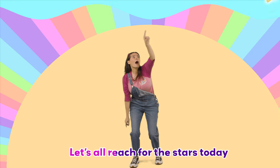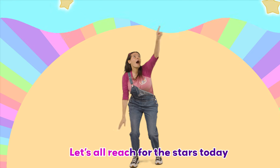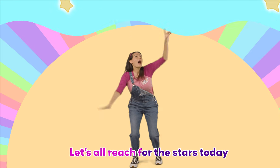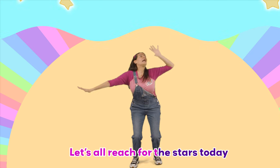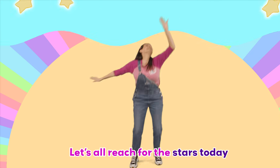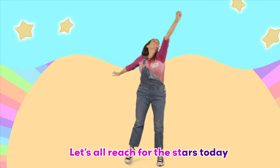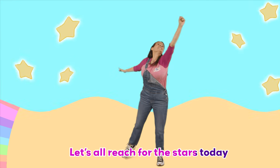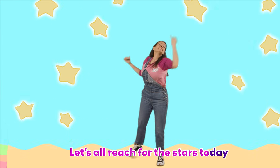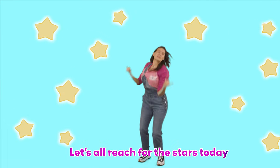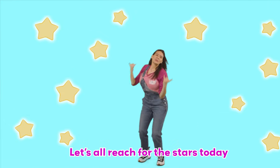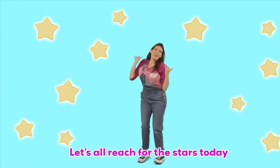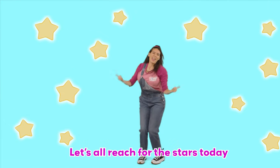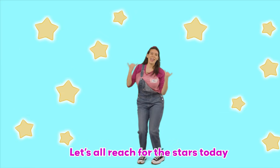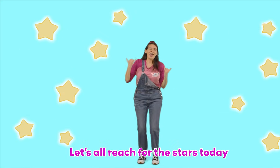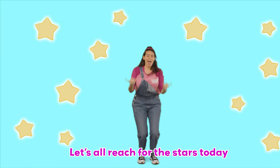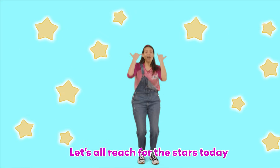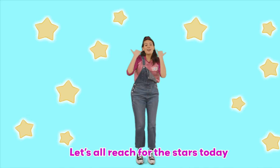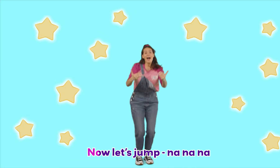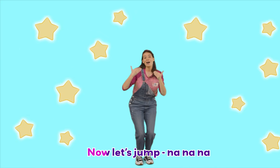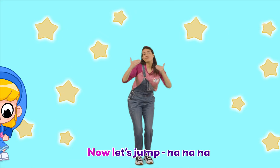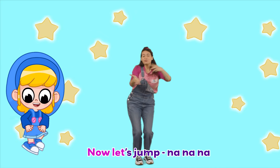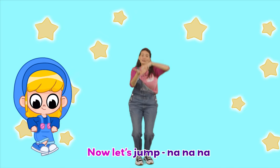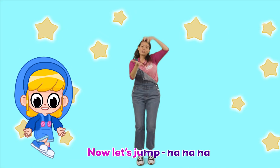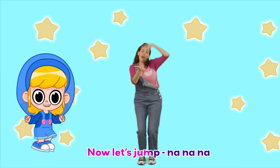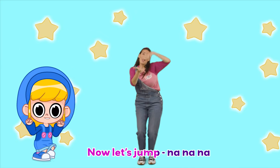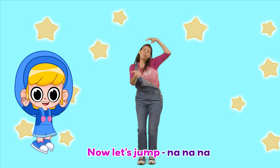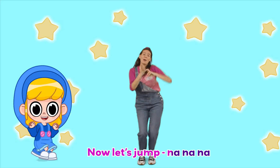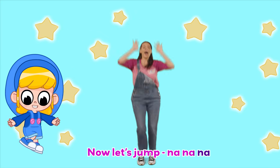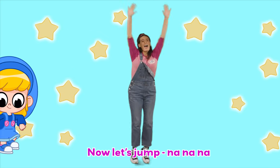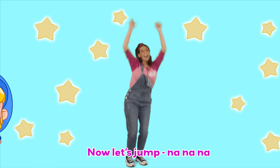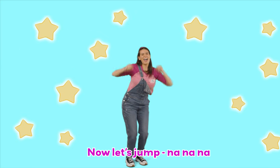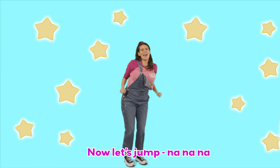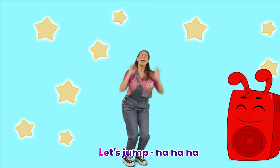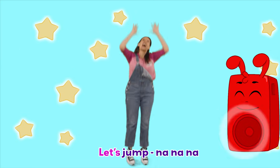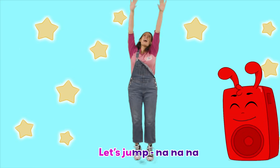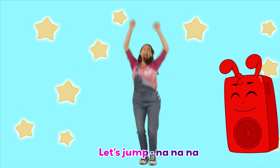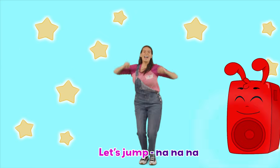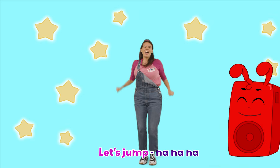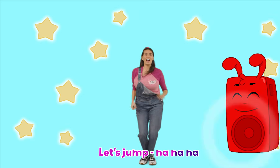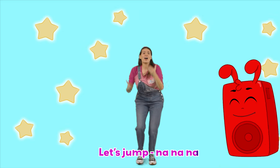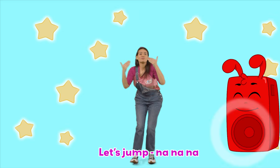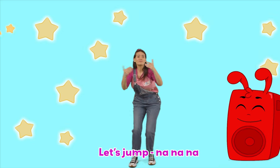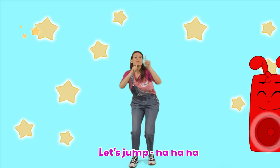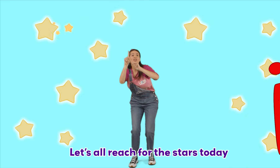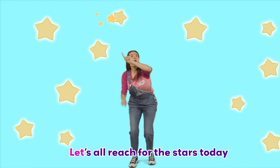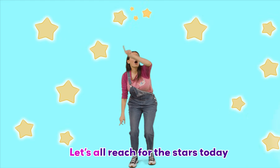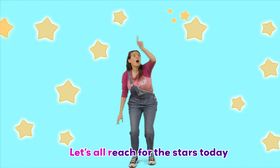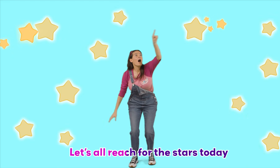reach for the stars today. Now let's jump, na na na. Let's jump, na na na. Let's all reach